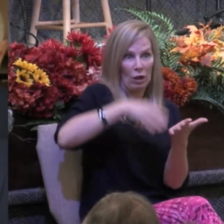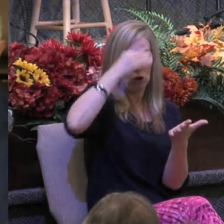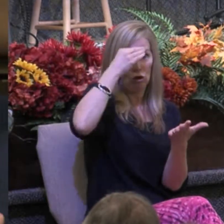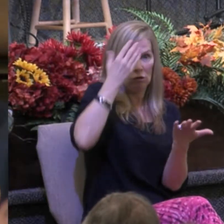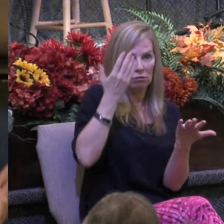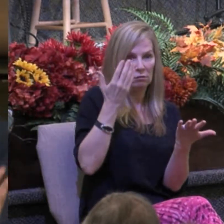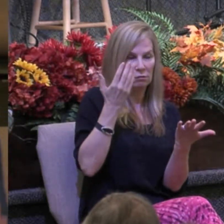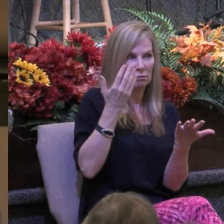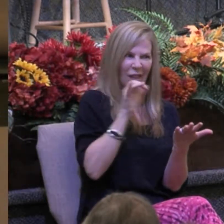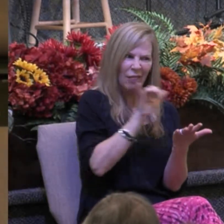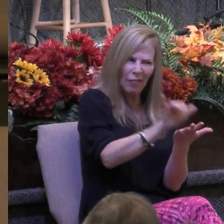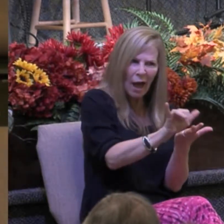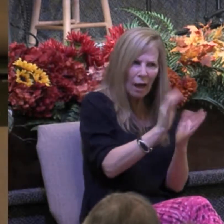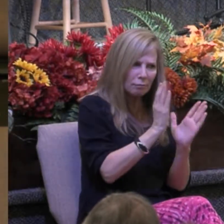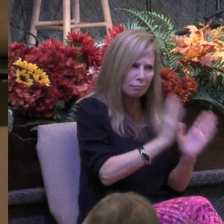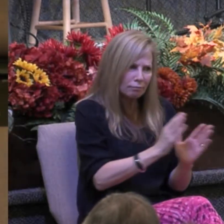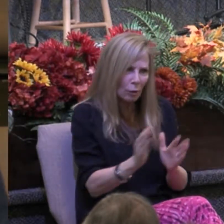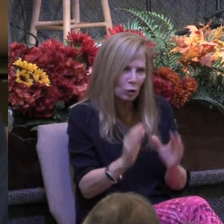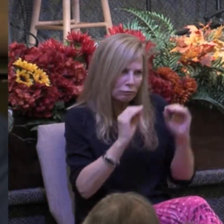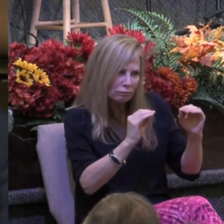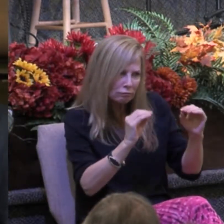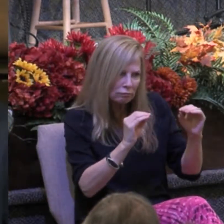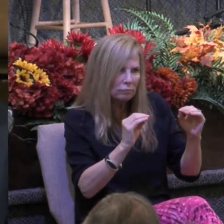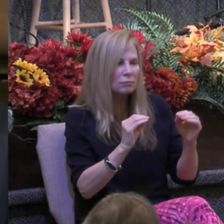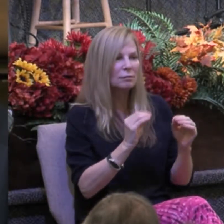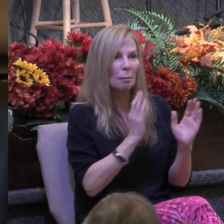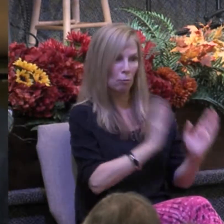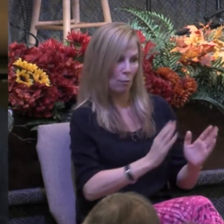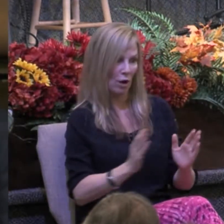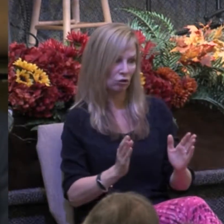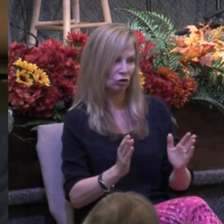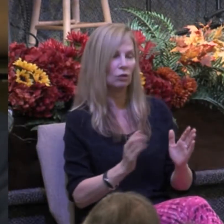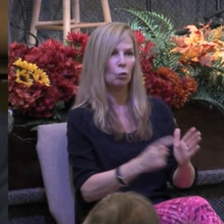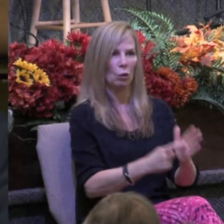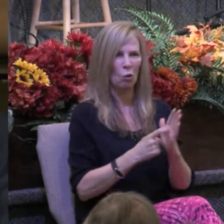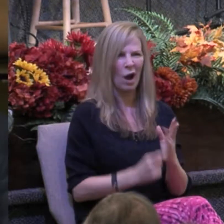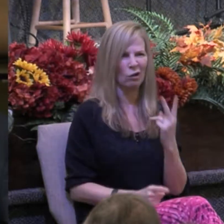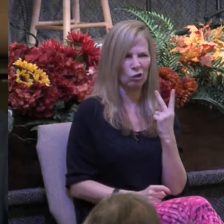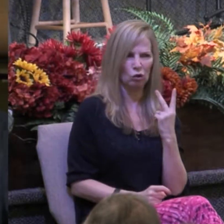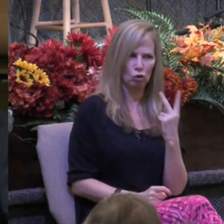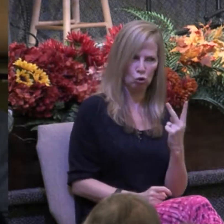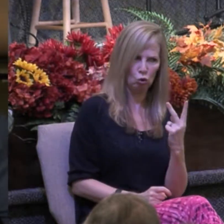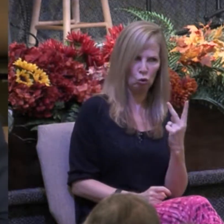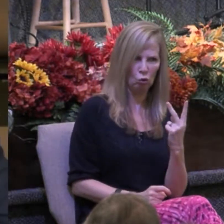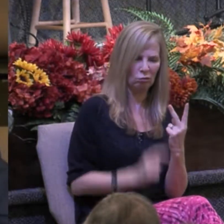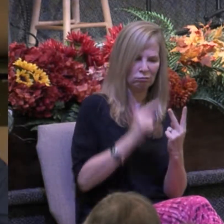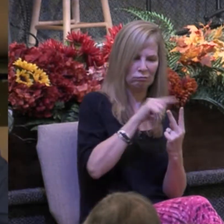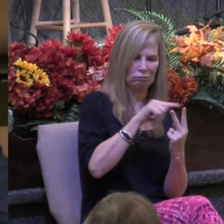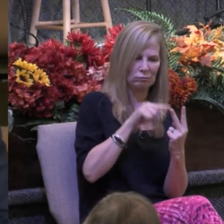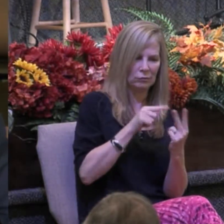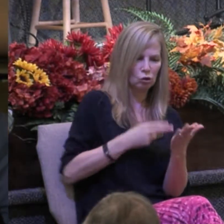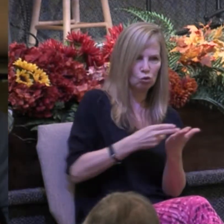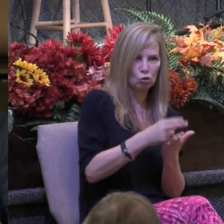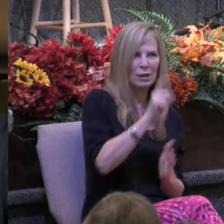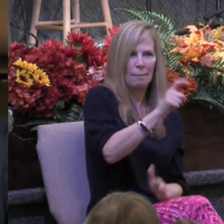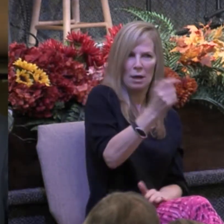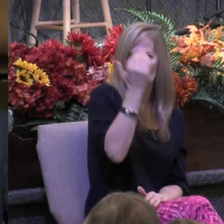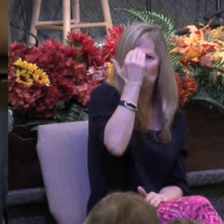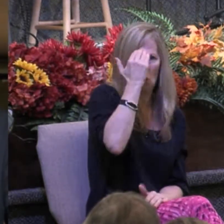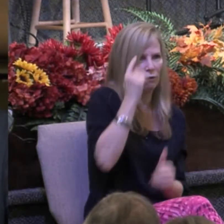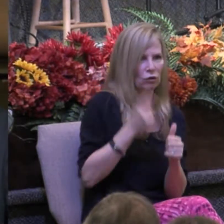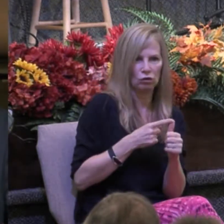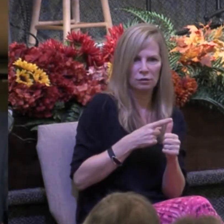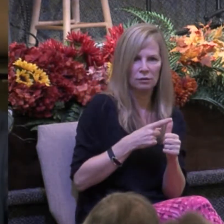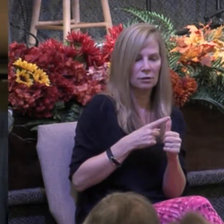our studies, this preparation involved two essential truths that they needed to know before they would be ready to evangelize. First of